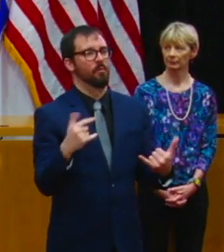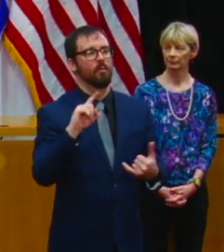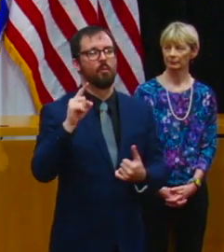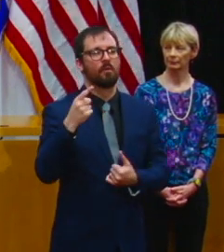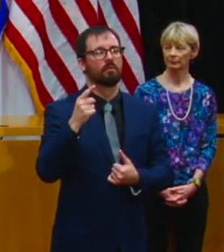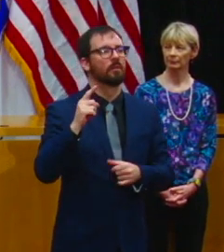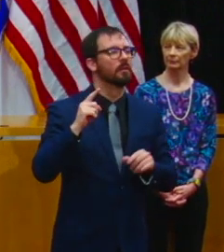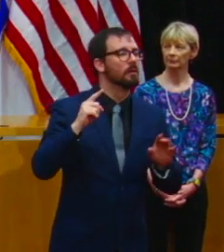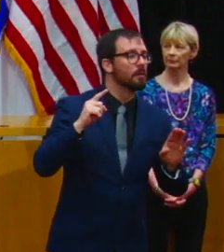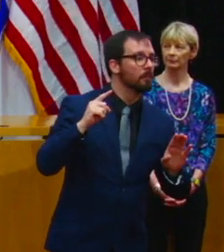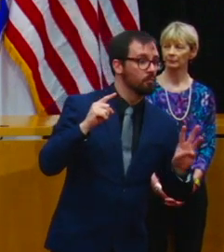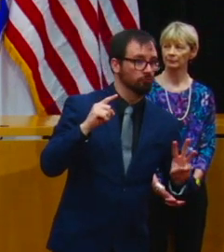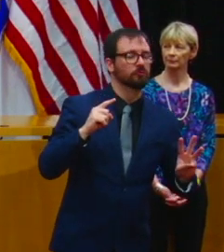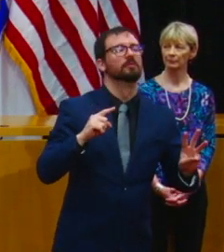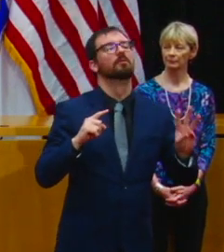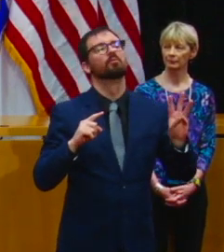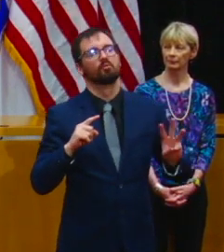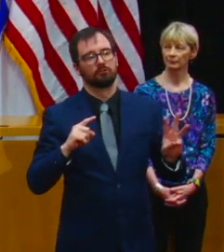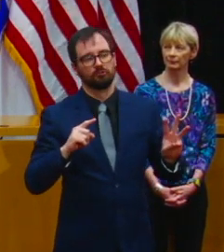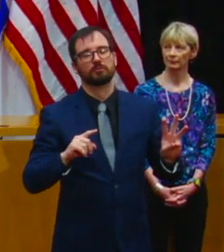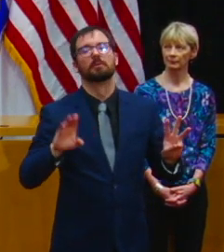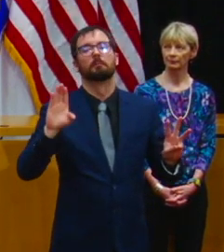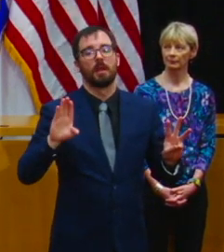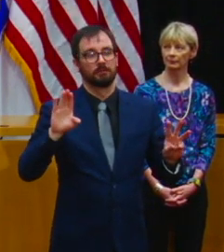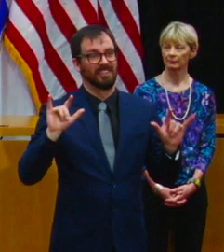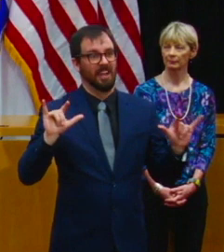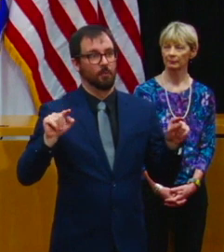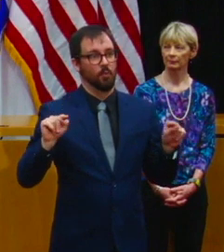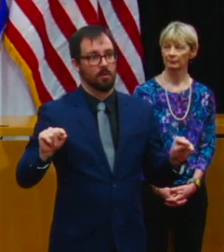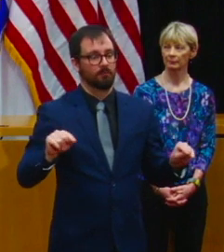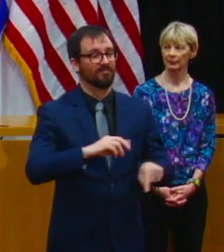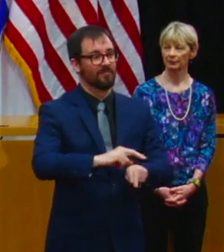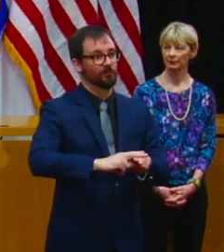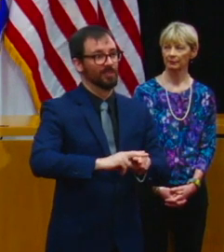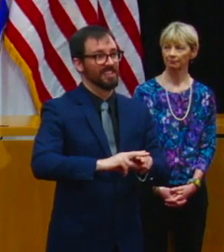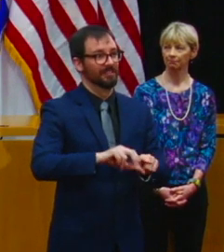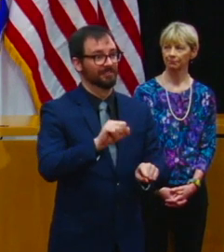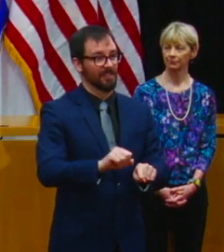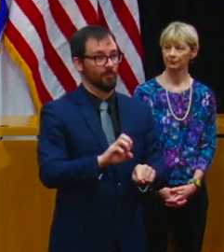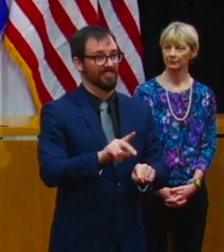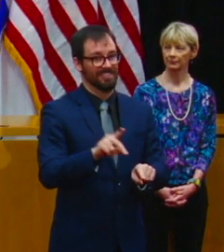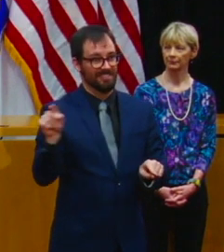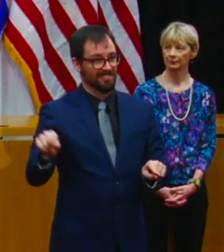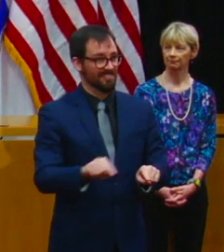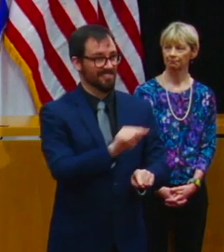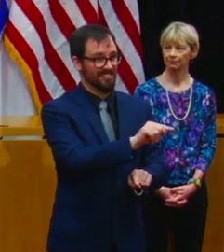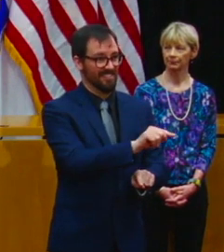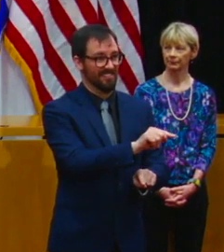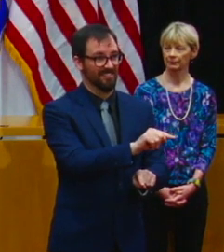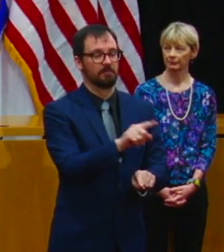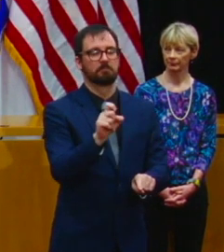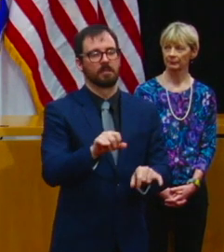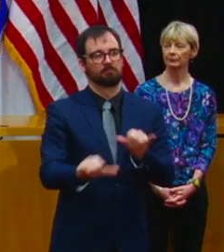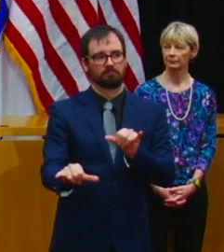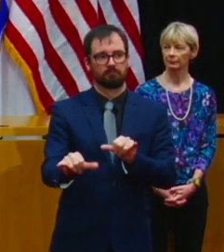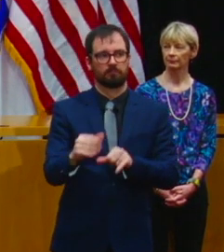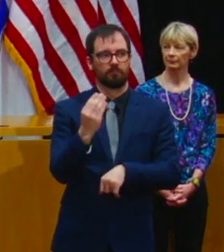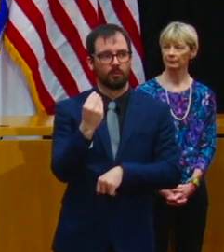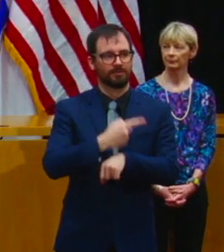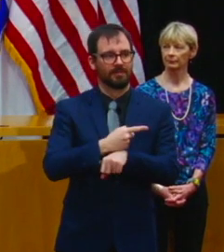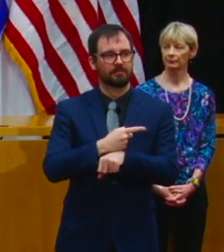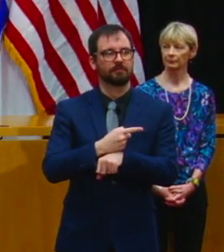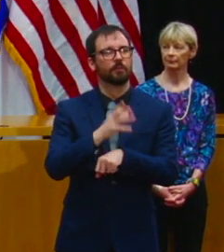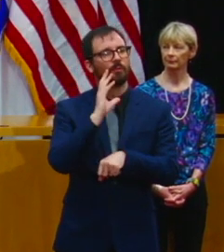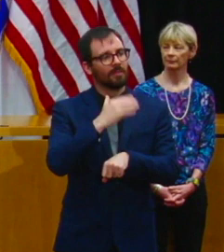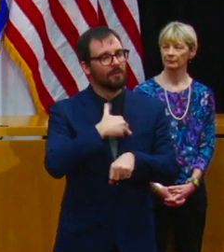airports, or coming in on a train to South Station from out of state. And there will be message boards and information